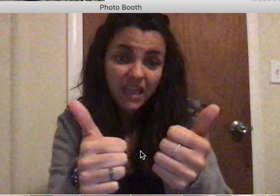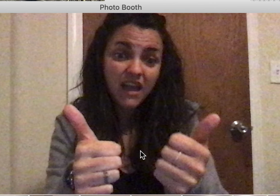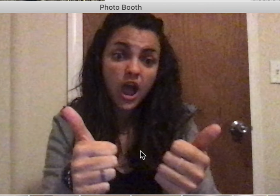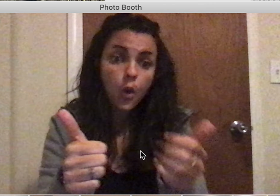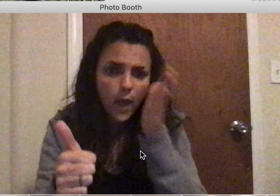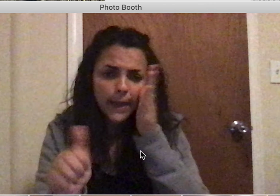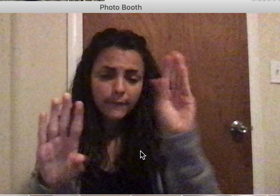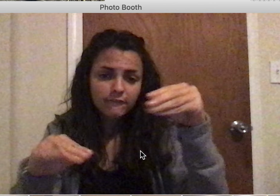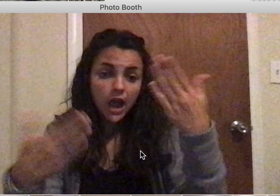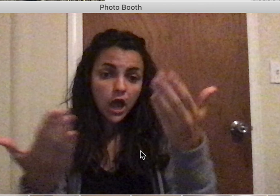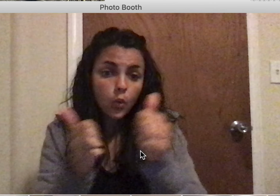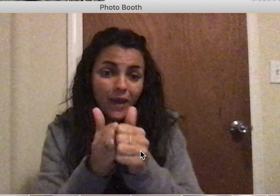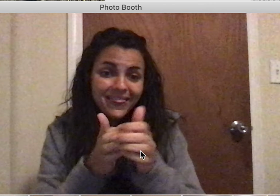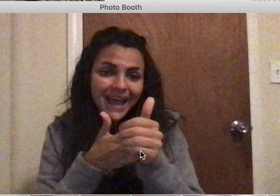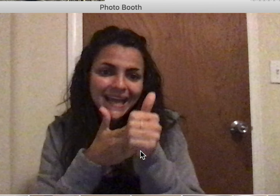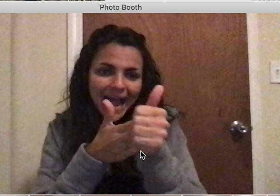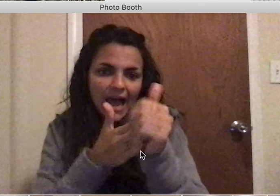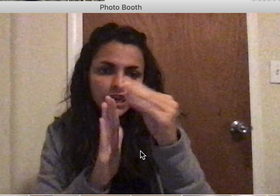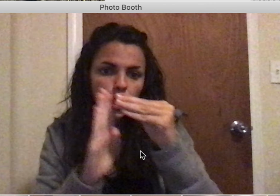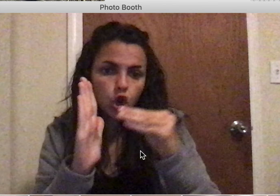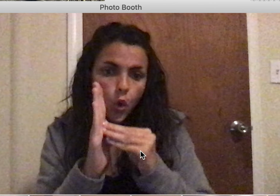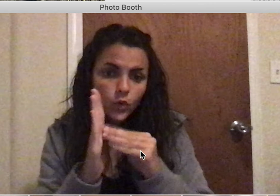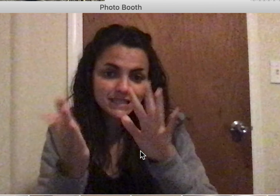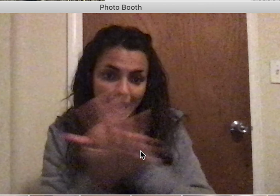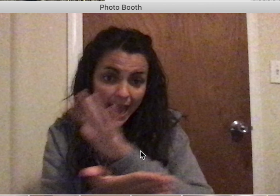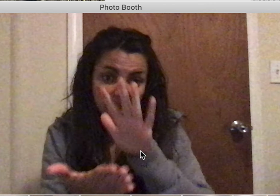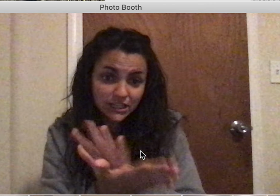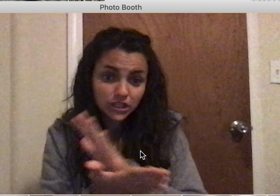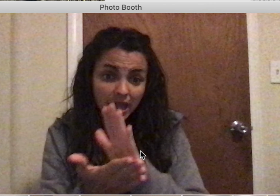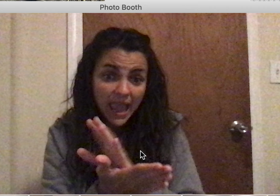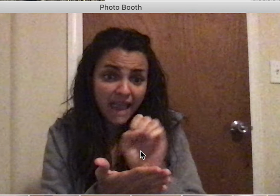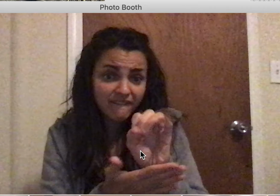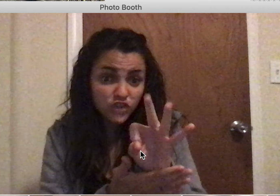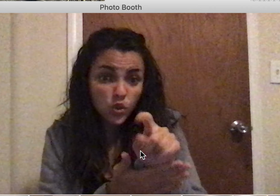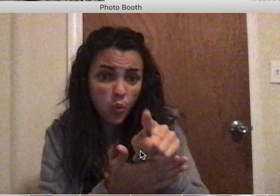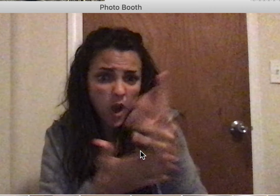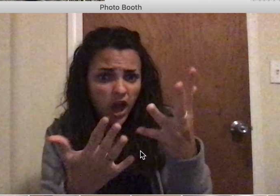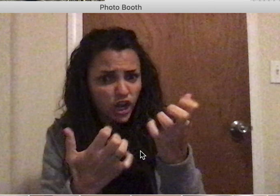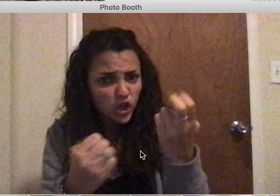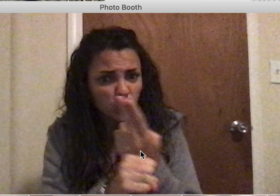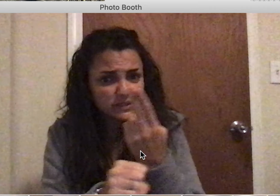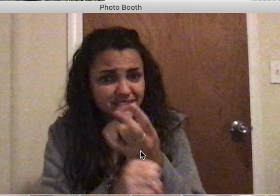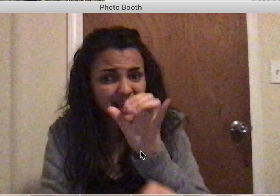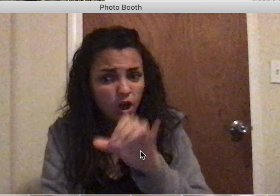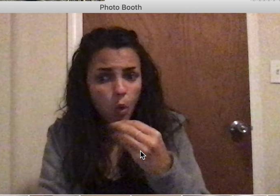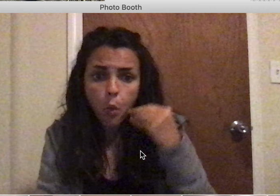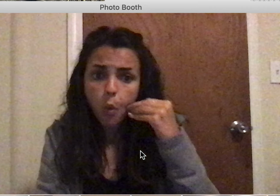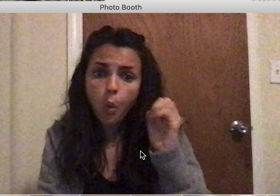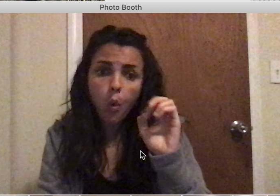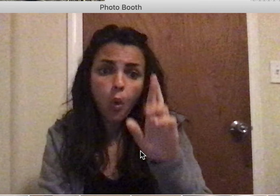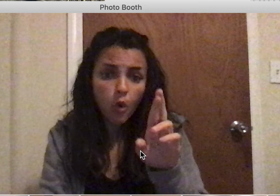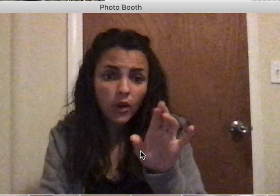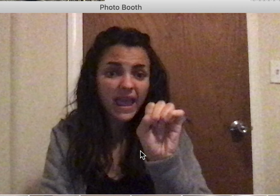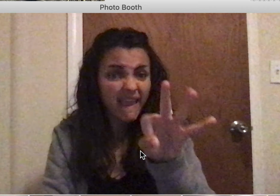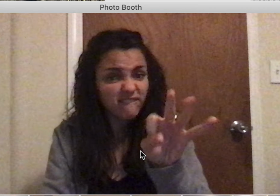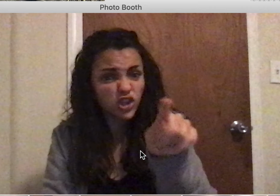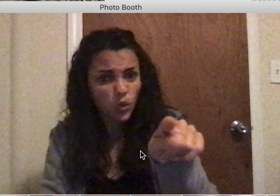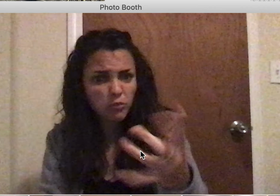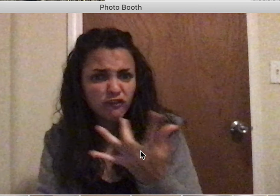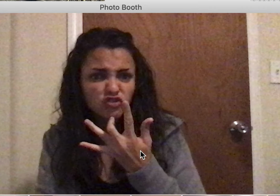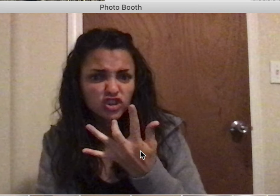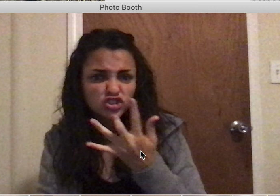use at home, or if you prefer just writing your notes in the notebook, that's fine too. You could